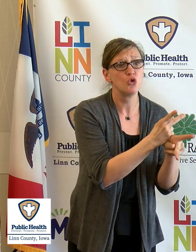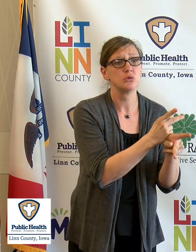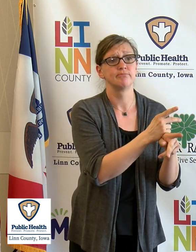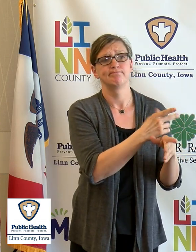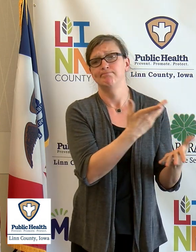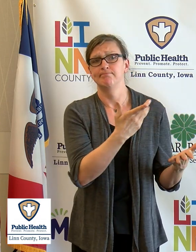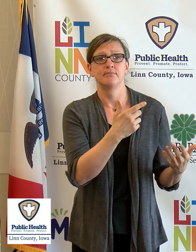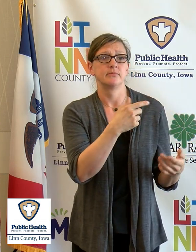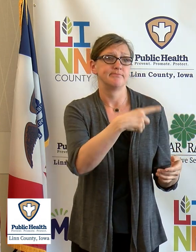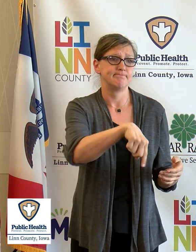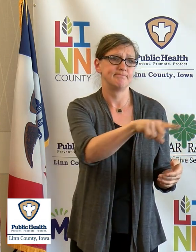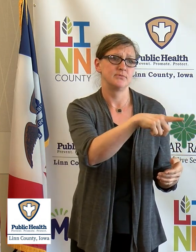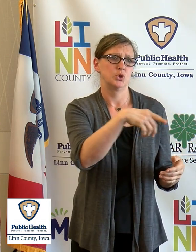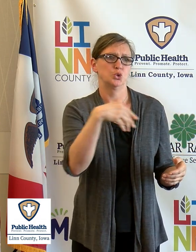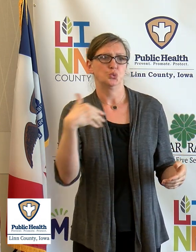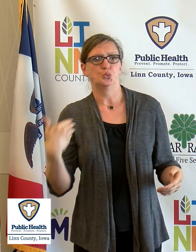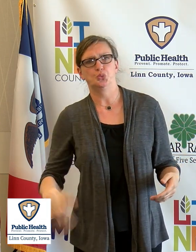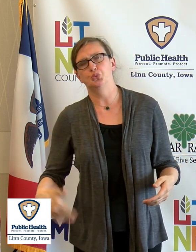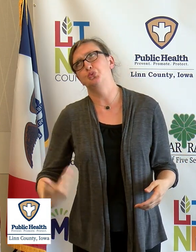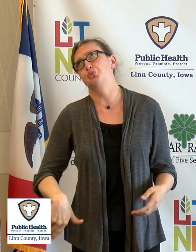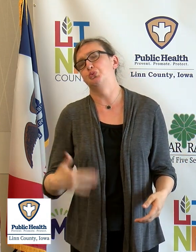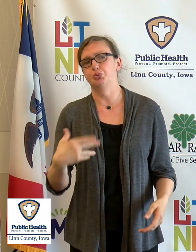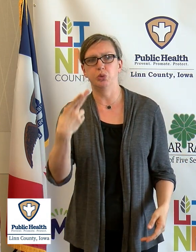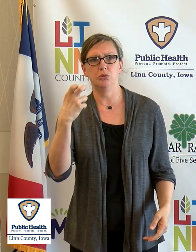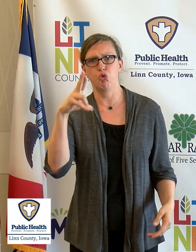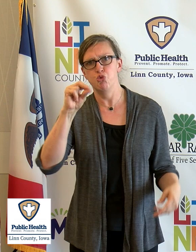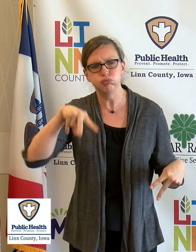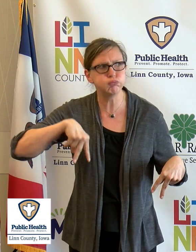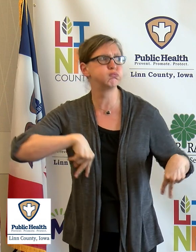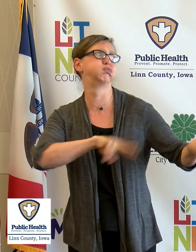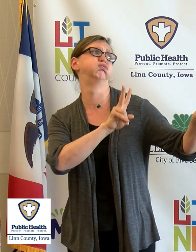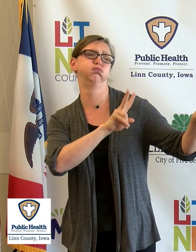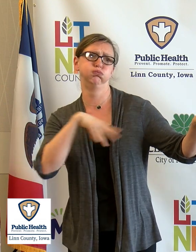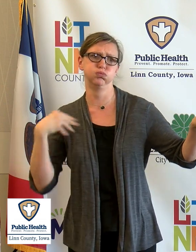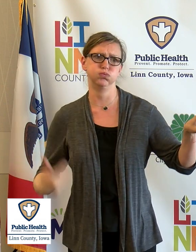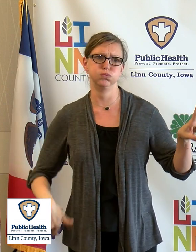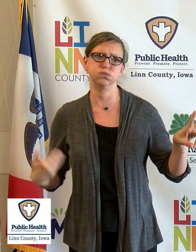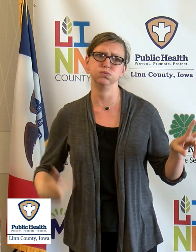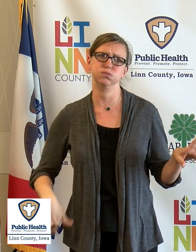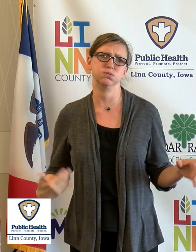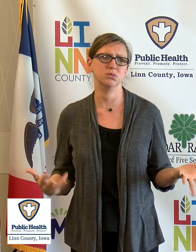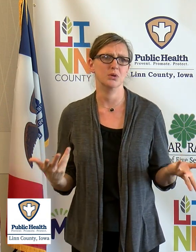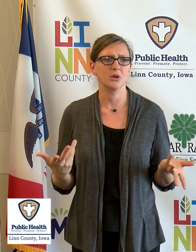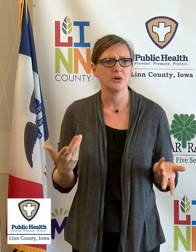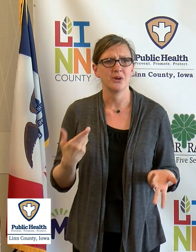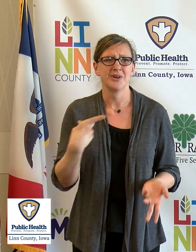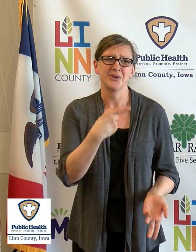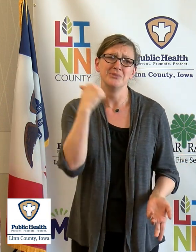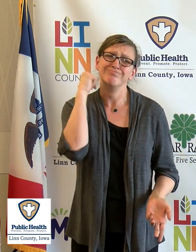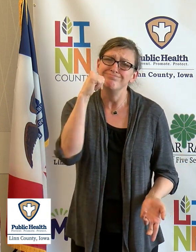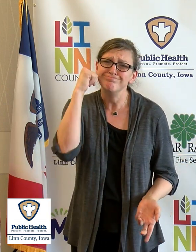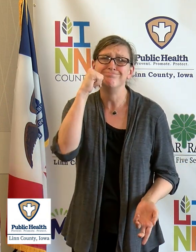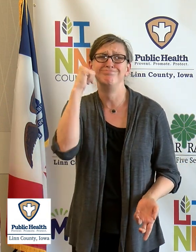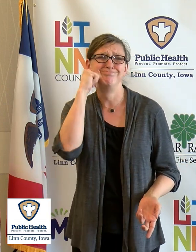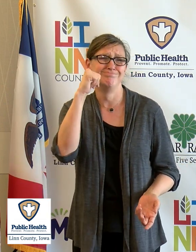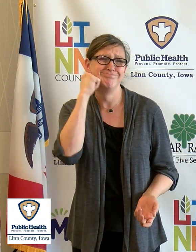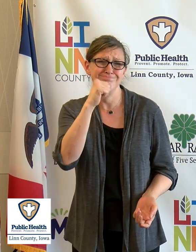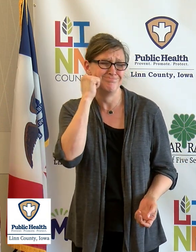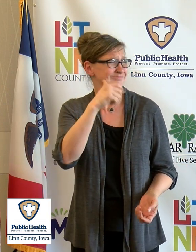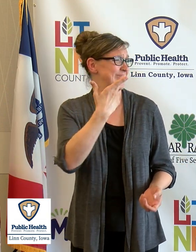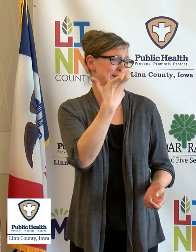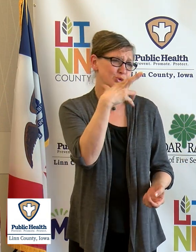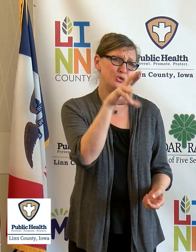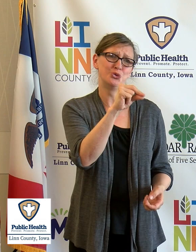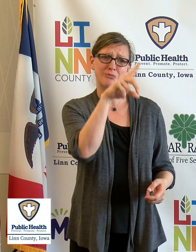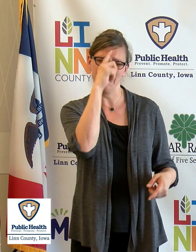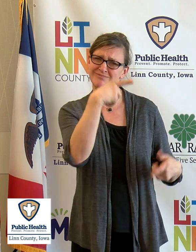not just in times of crisis, but every single day. I also want to recognize Linn County Public Health. It is